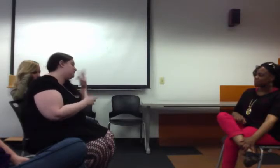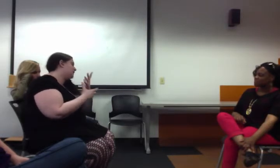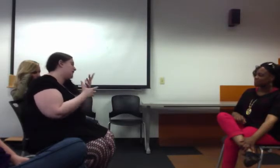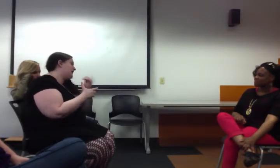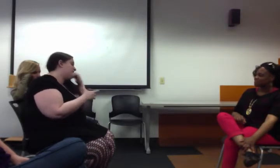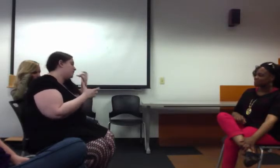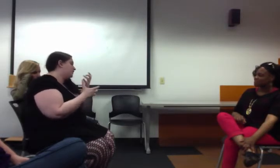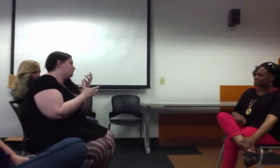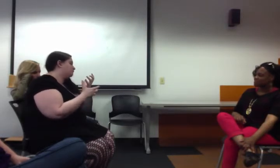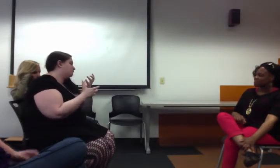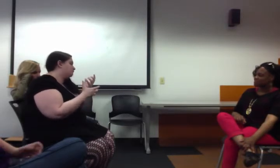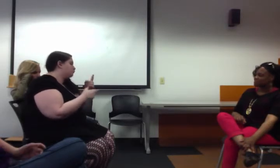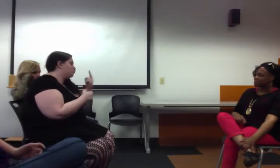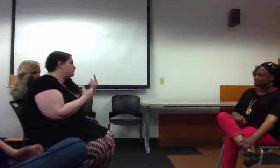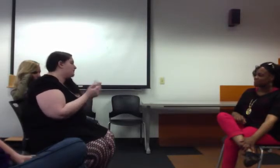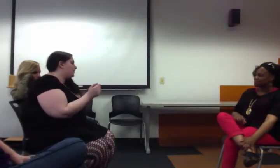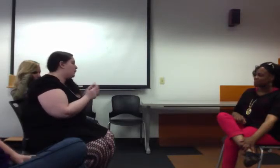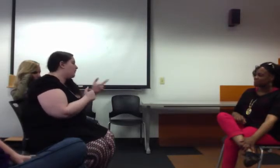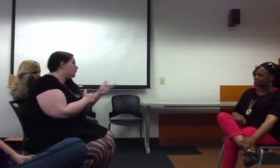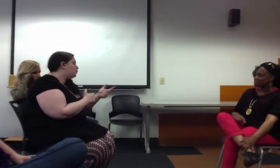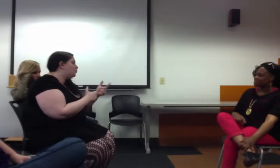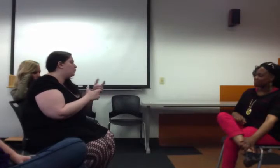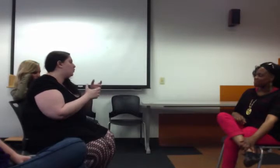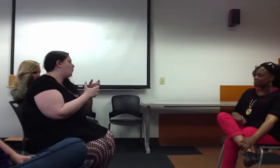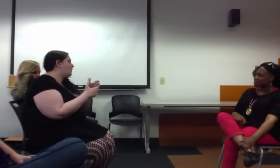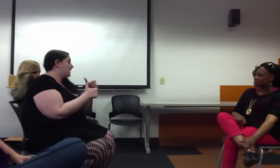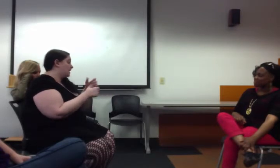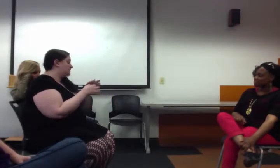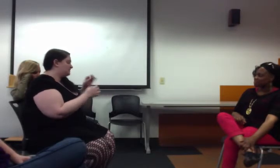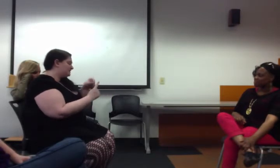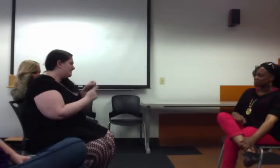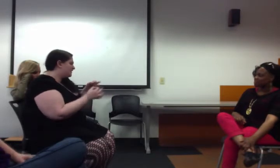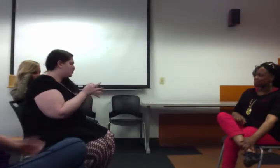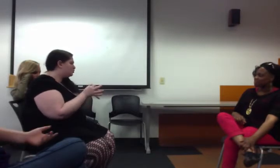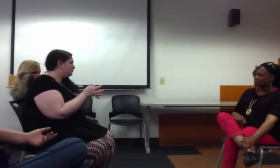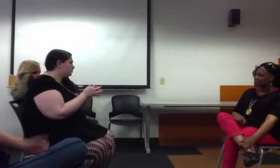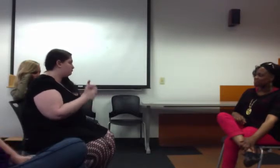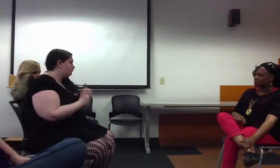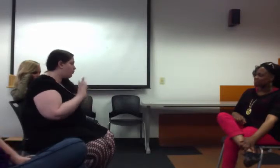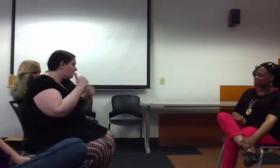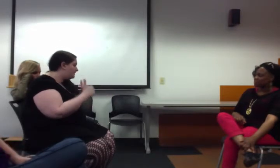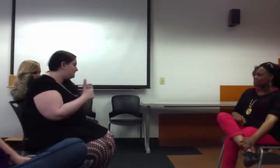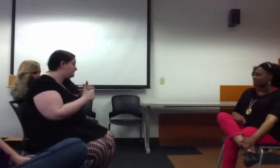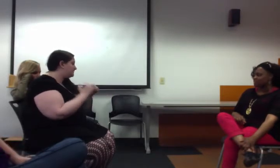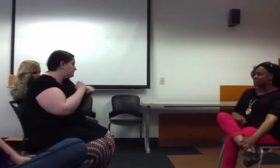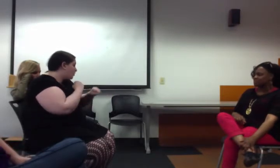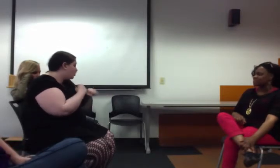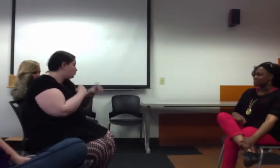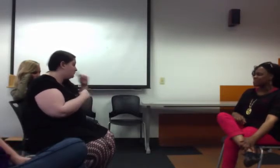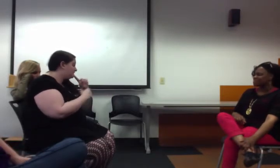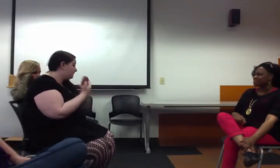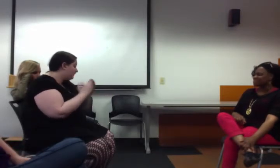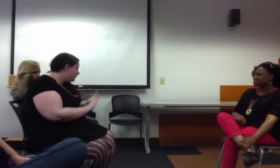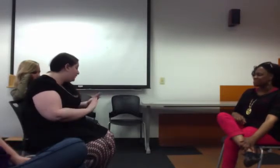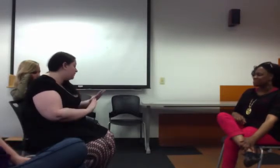you know, a specifically interpreted performance that could be marketed to the deaf community, because they're